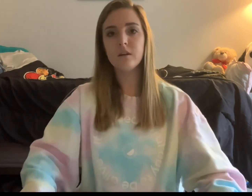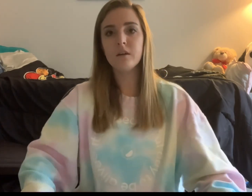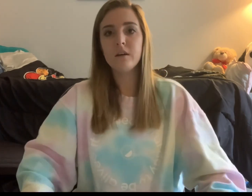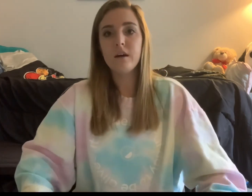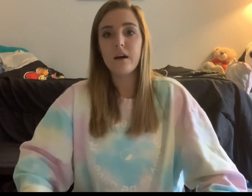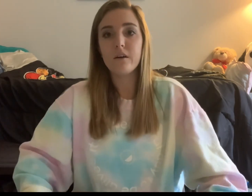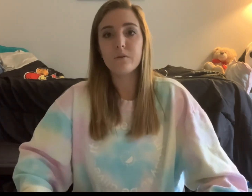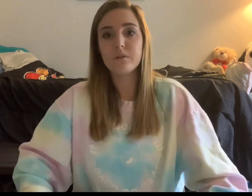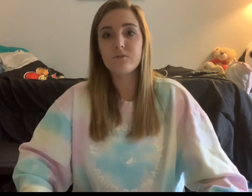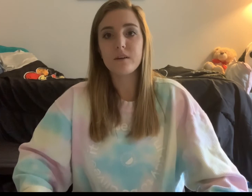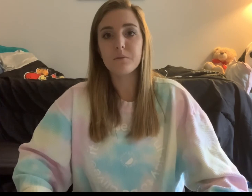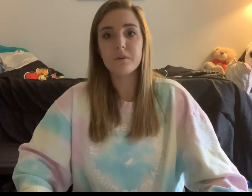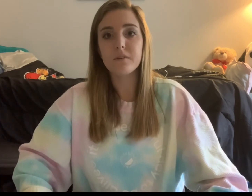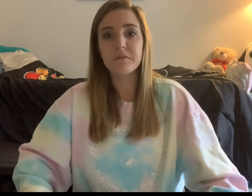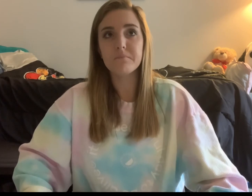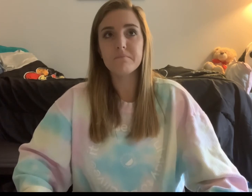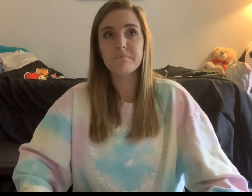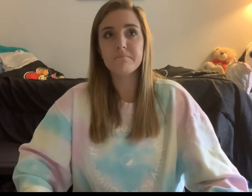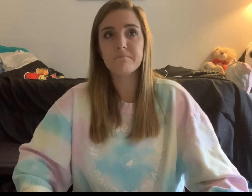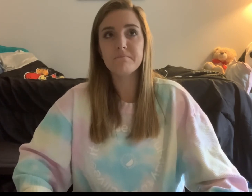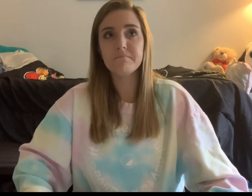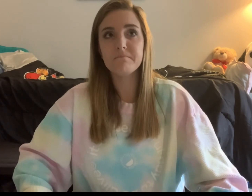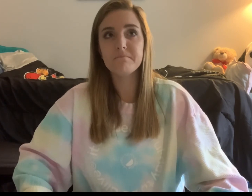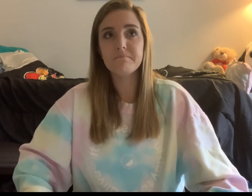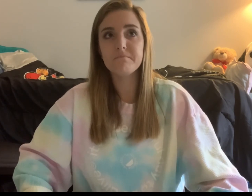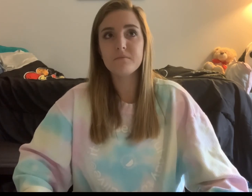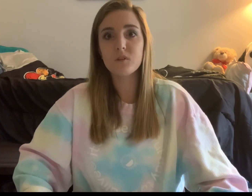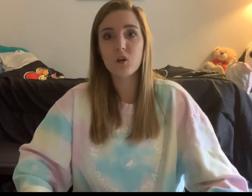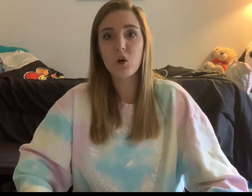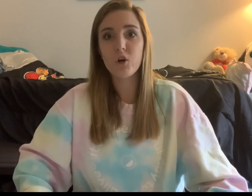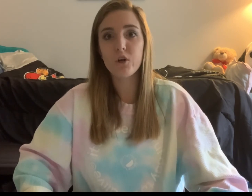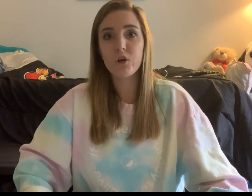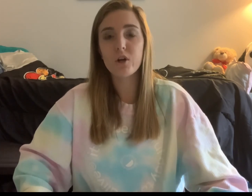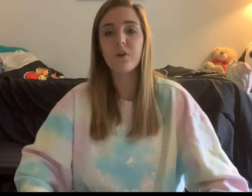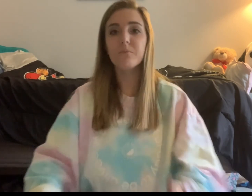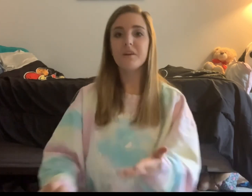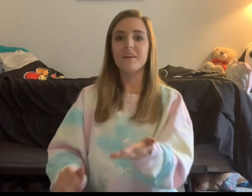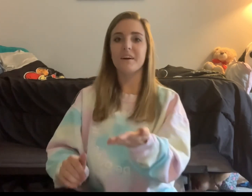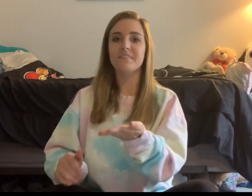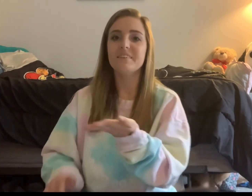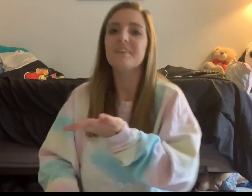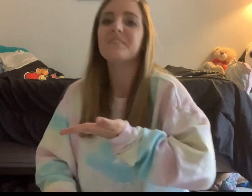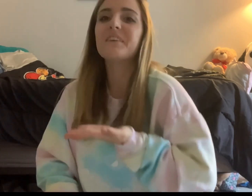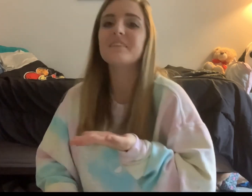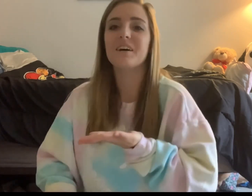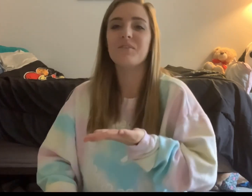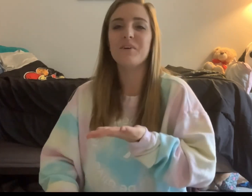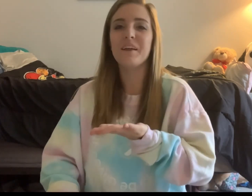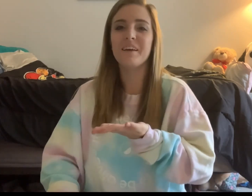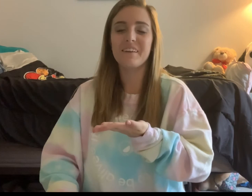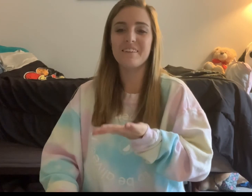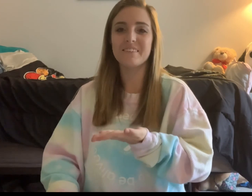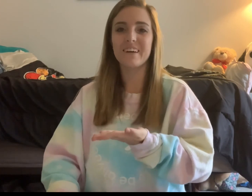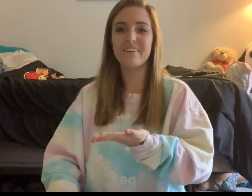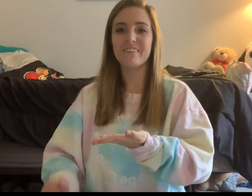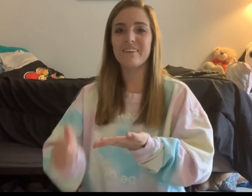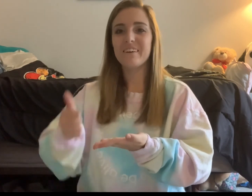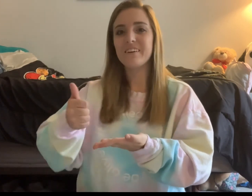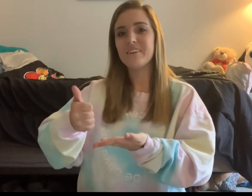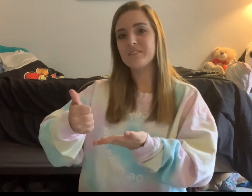I always forget one of them. Card. Oh, yeah. Your non-dominant is out. Your